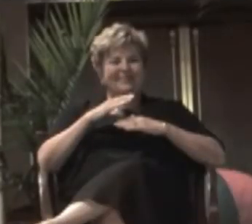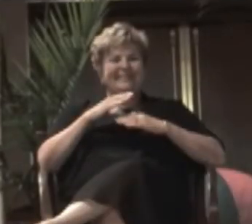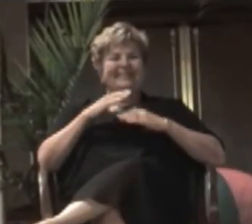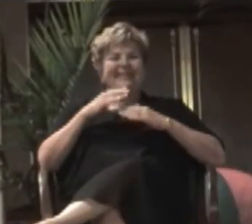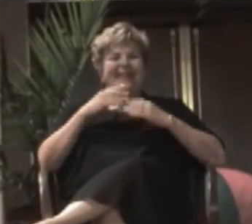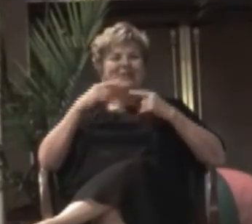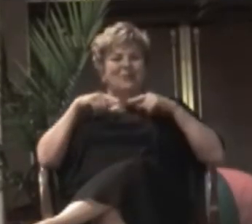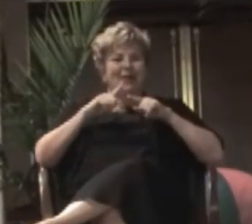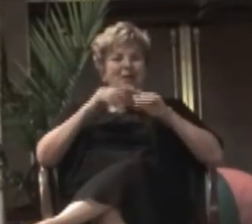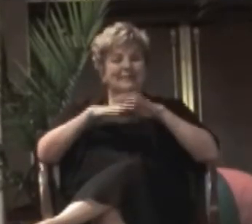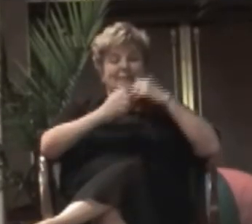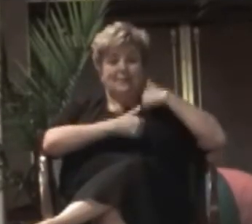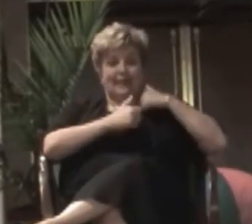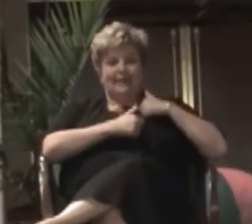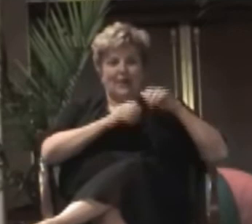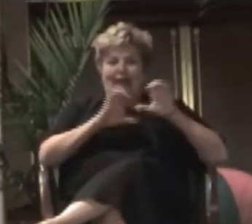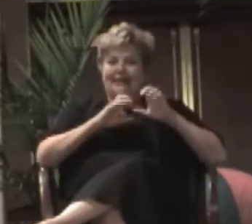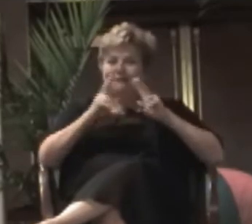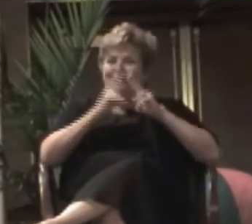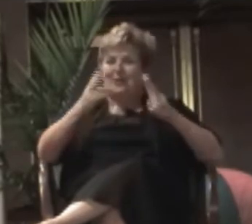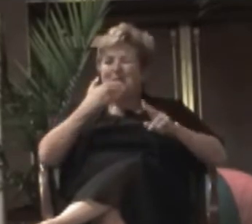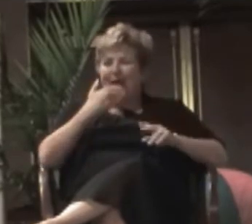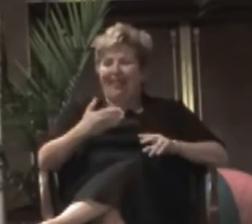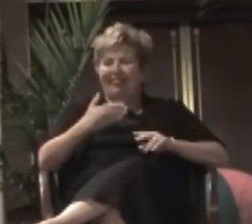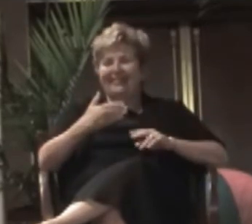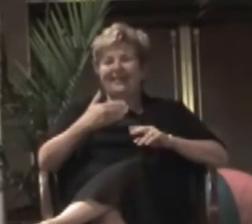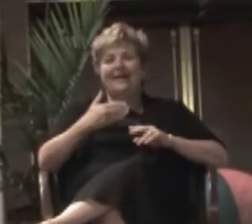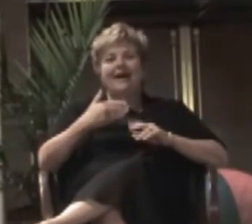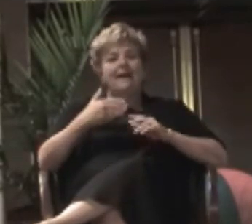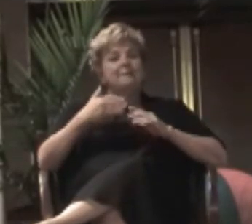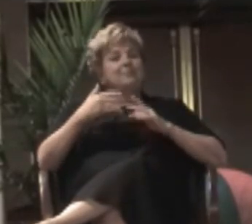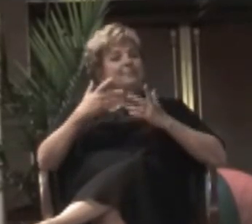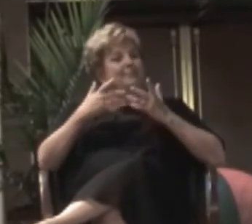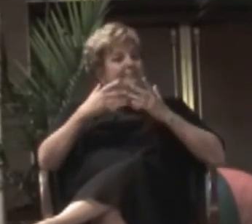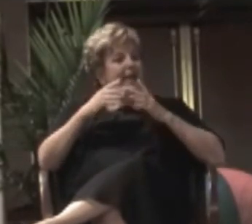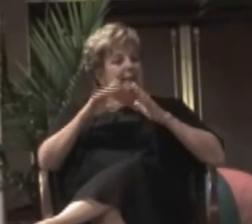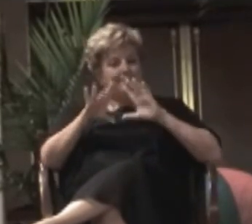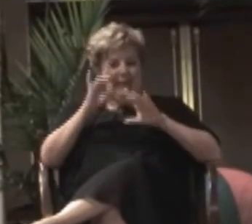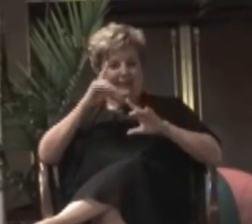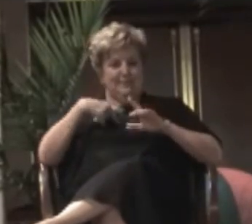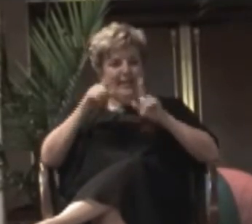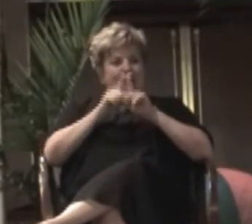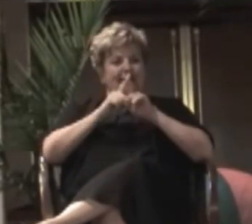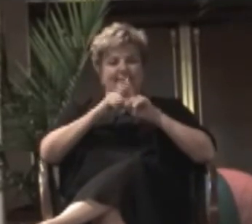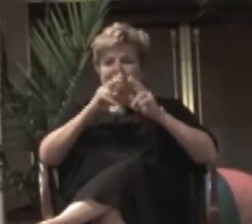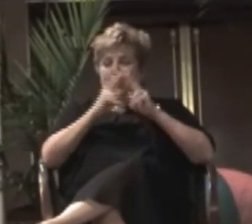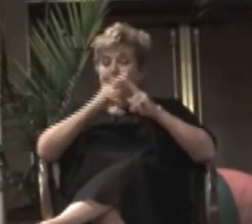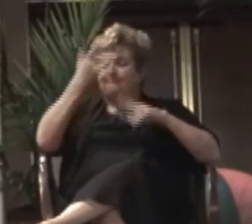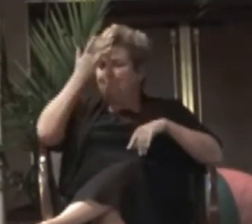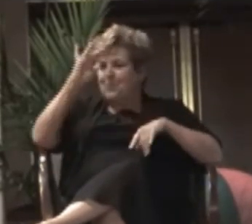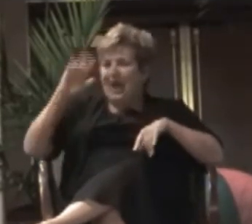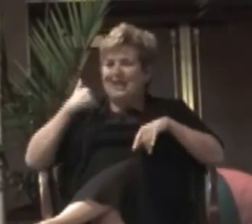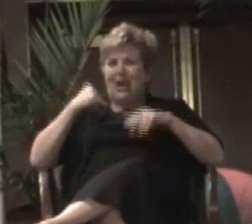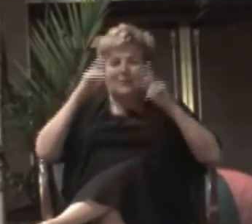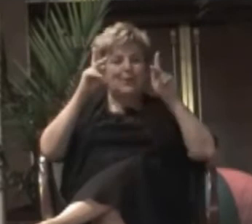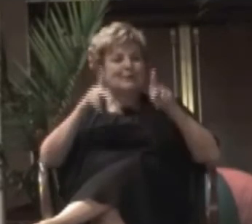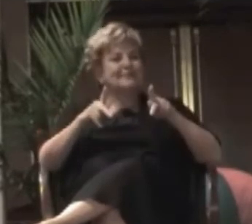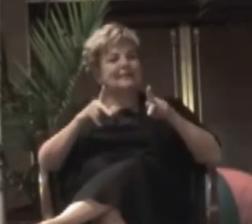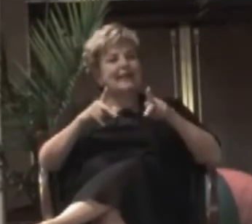extremely well. I started out being picked out as one of the bright young people, leader-type folks in there, gave me an opportunity to